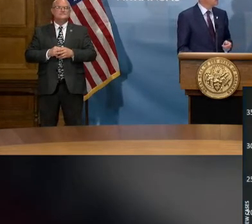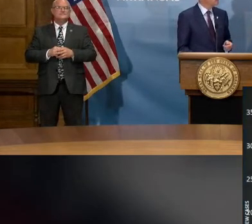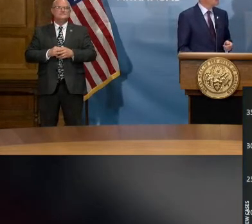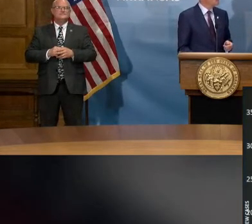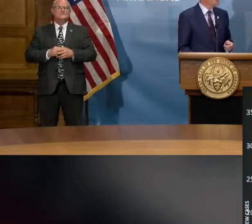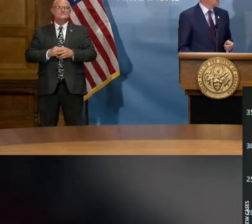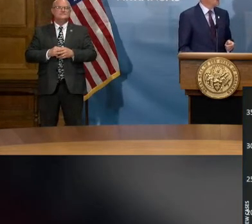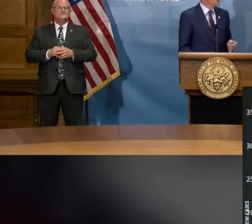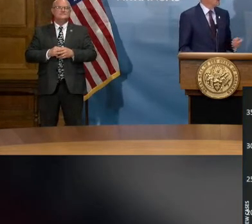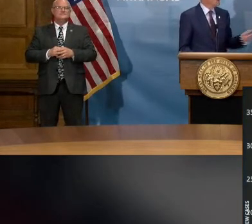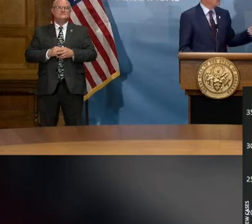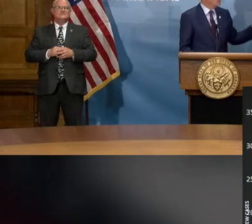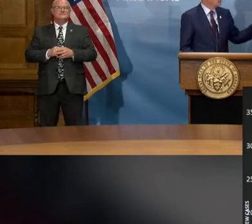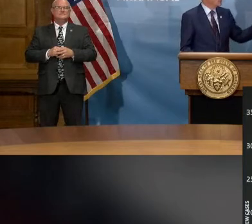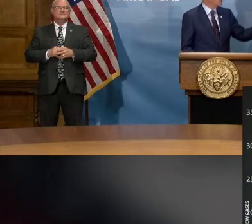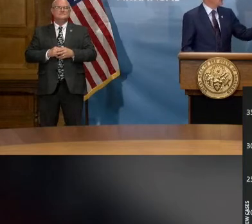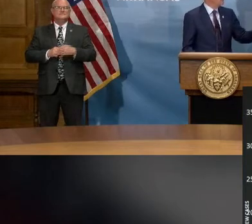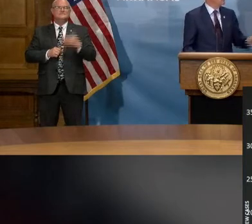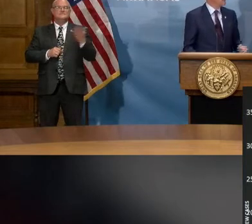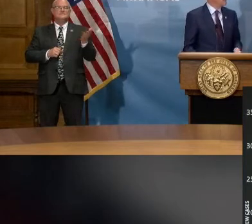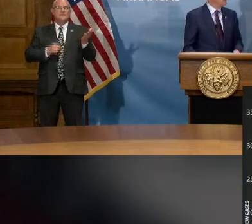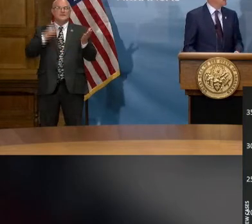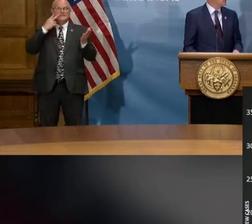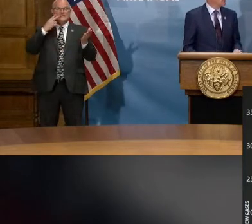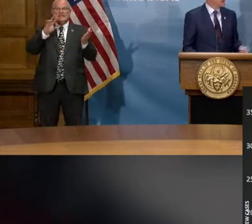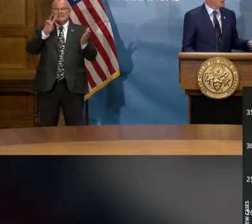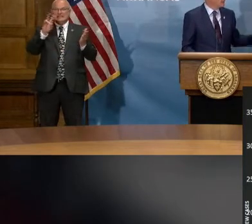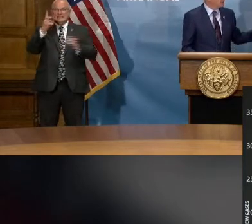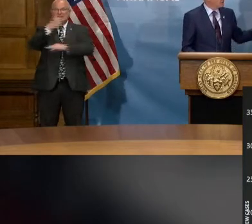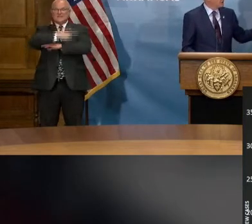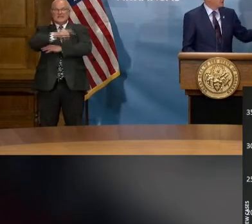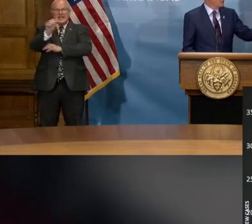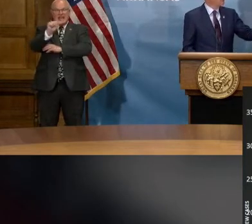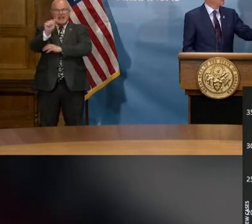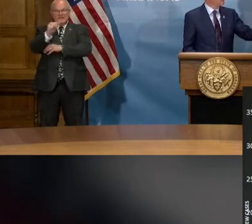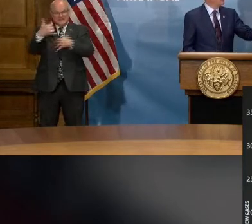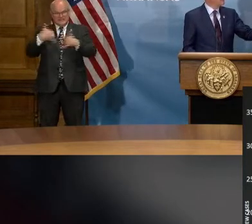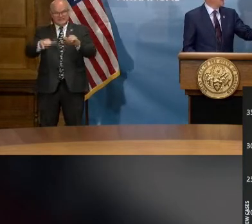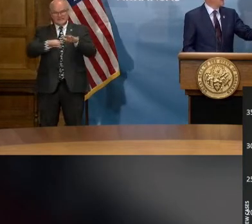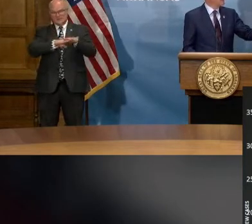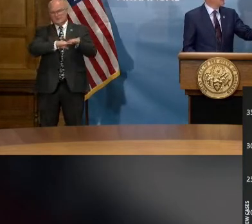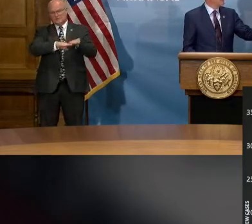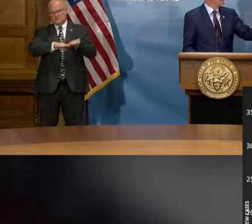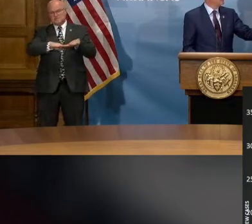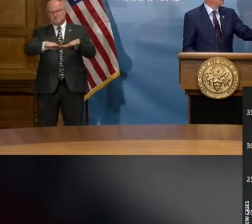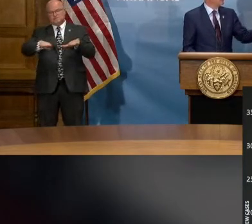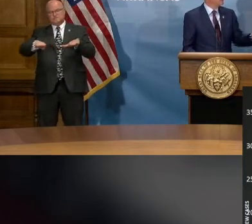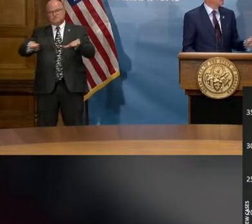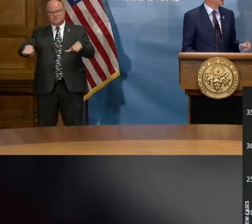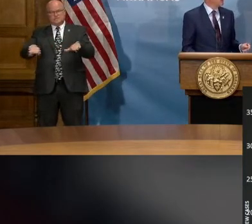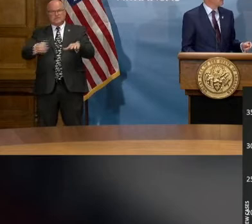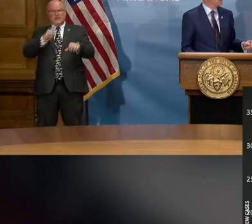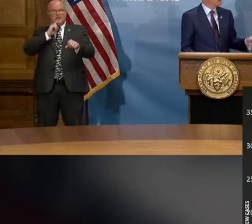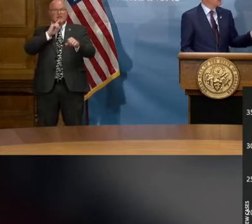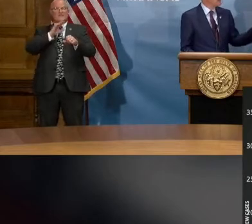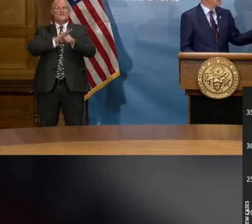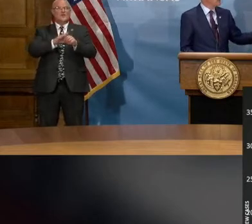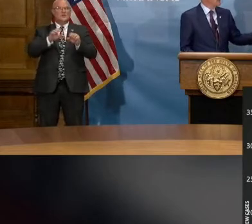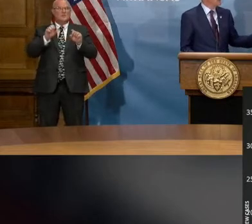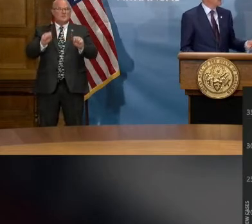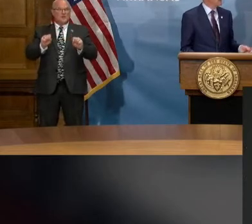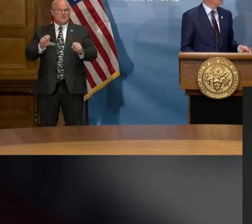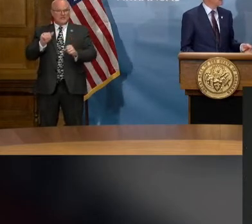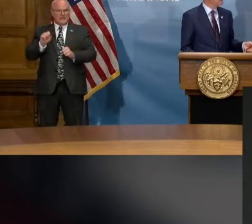one. You can see the 7-day rolling average is still fairly flat of confirmed and probable